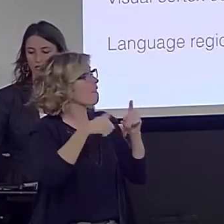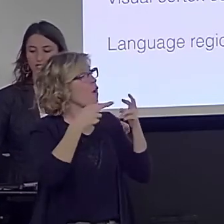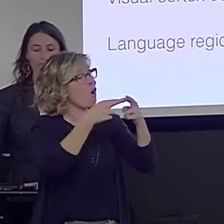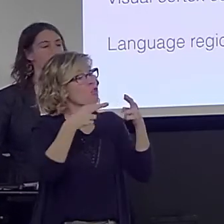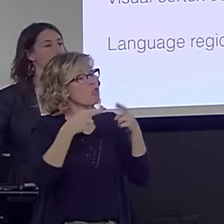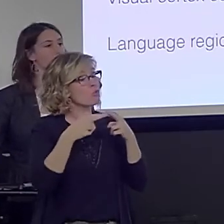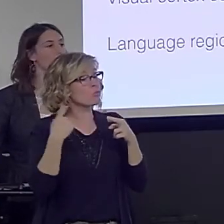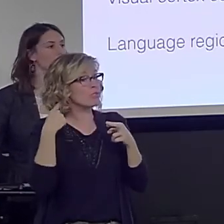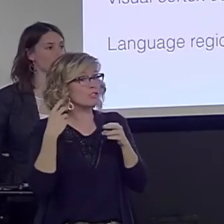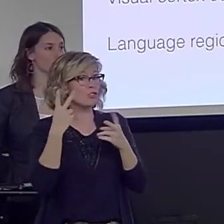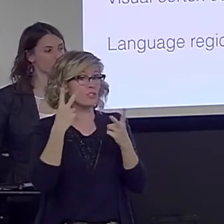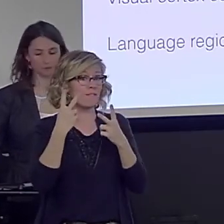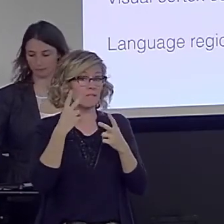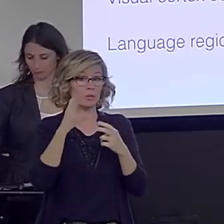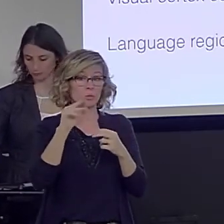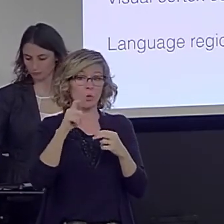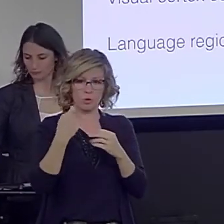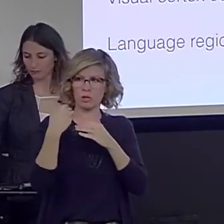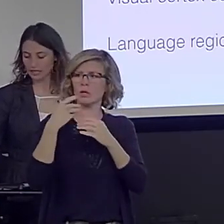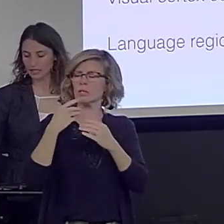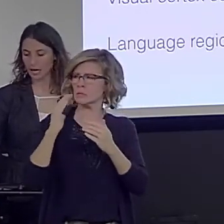cortex are sensitive to symbolic number.